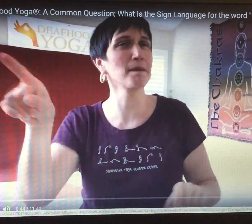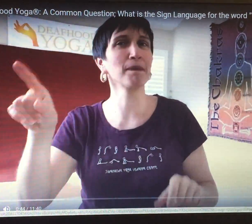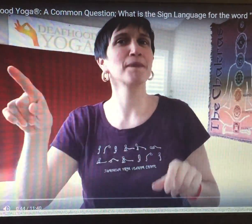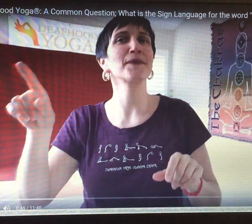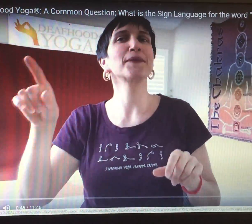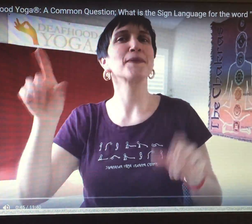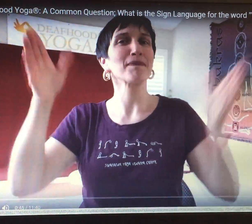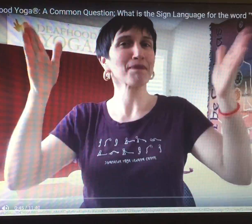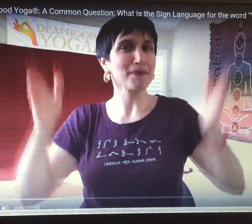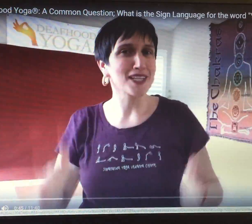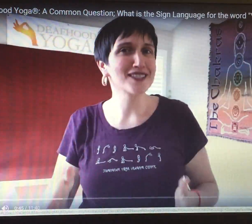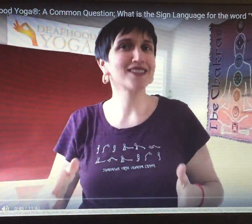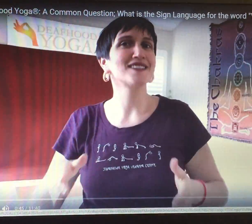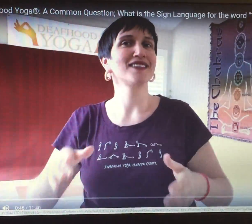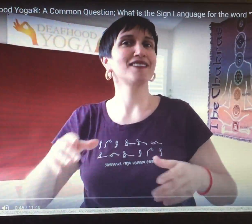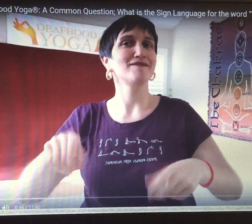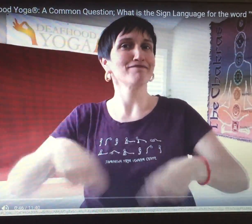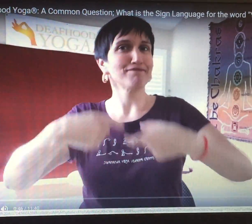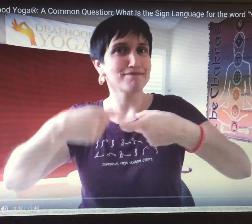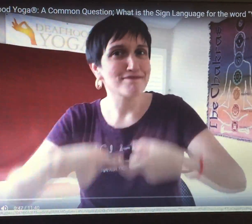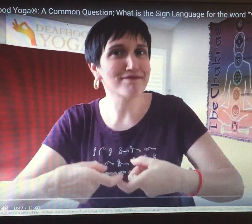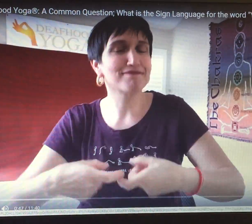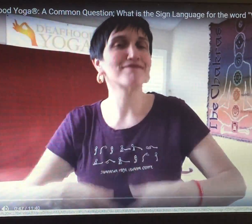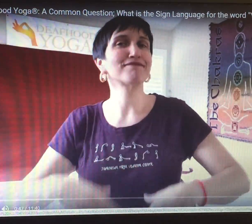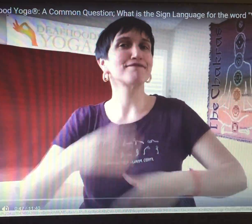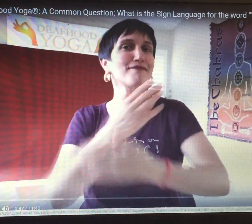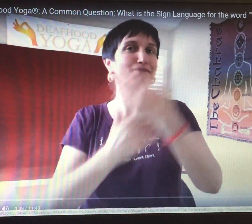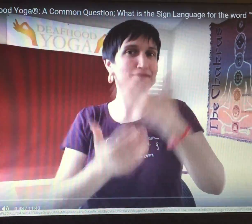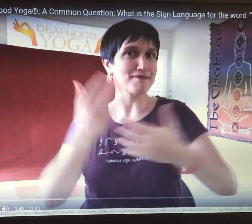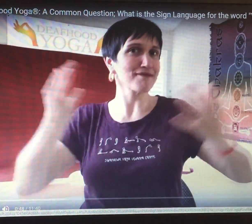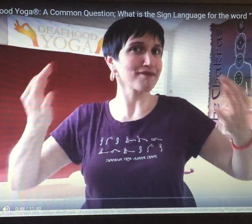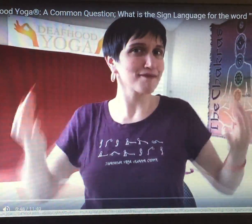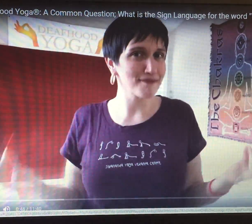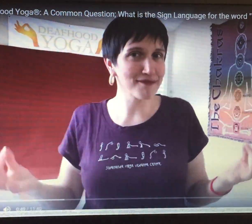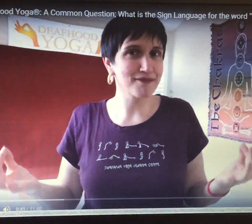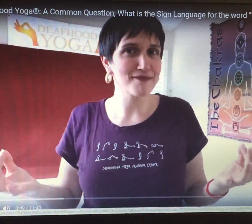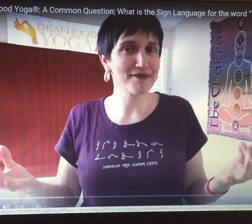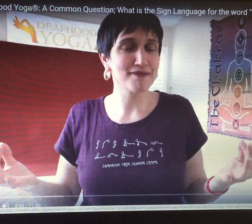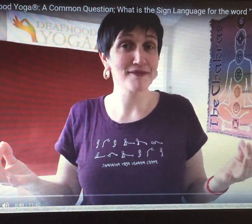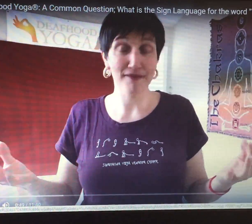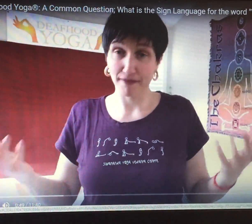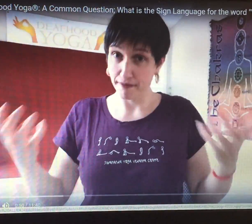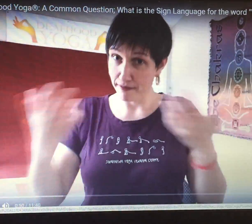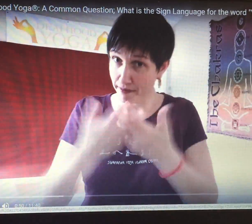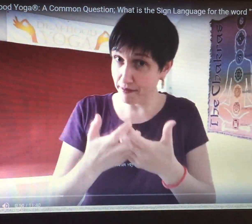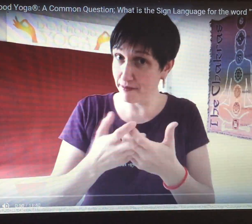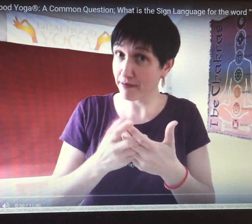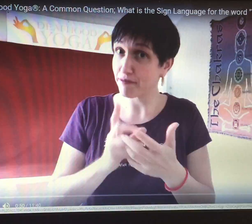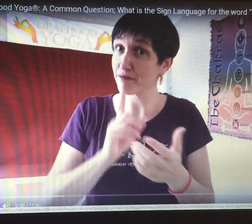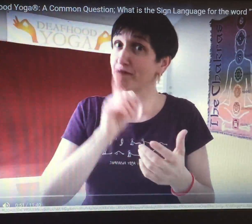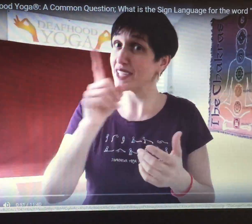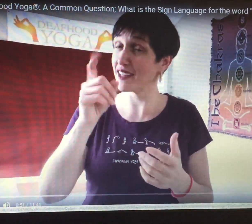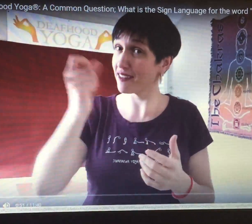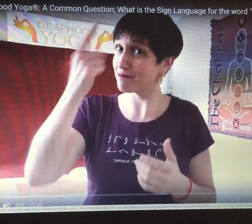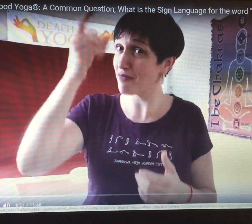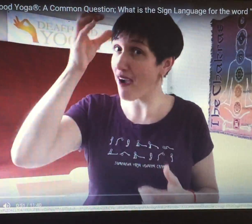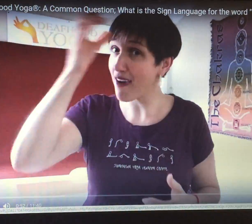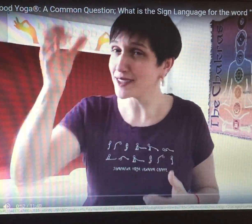images that are all around, it's always of a person sitting cross-legged with their hands in this position. Does that